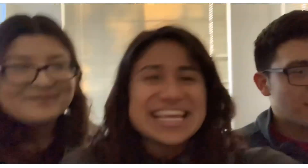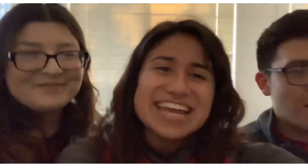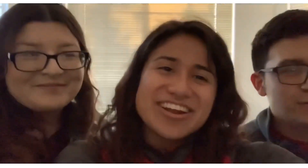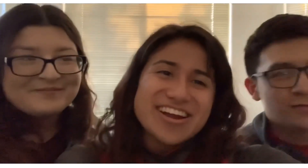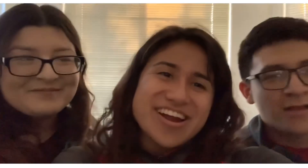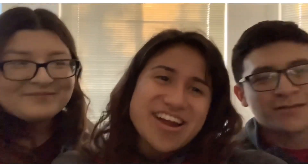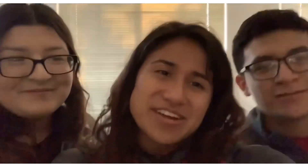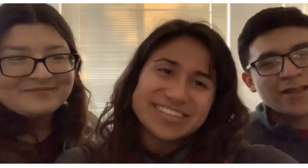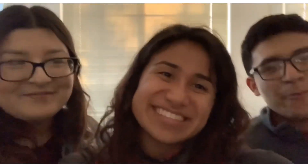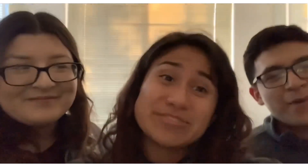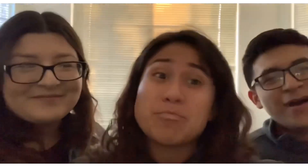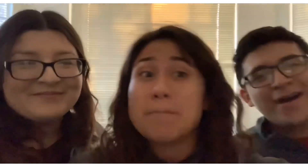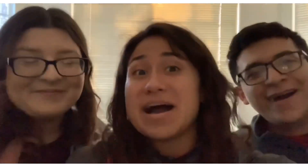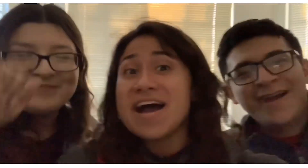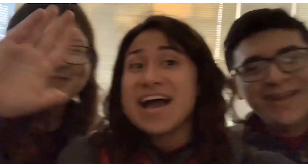later.